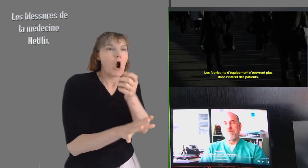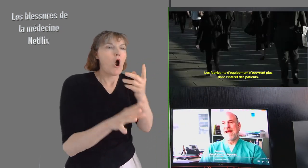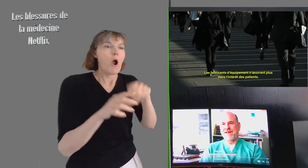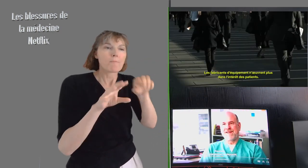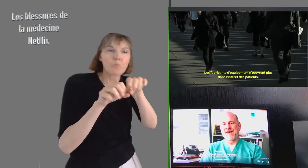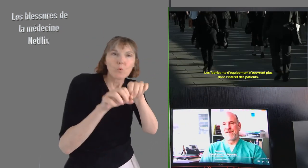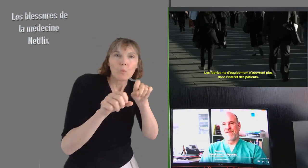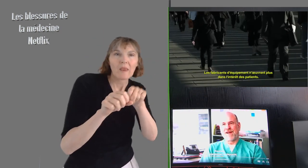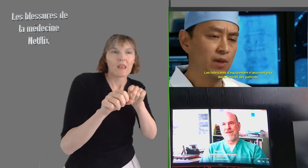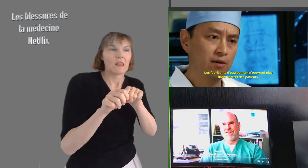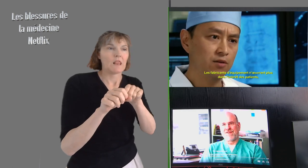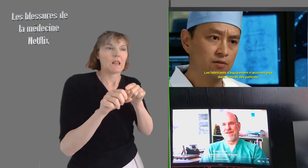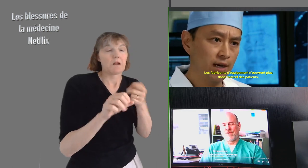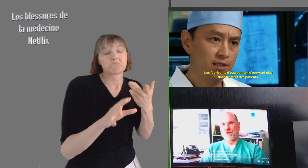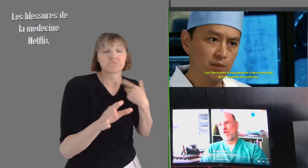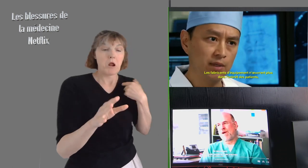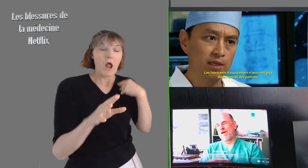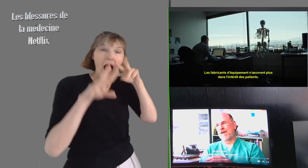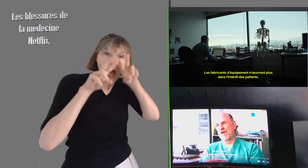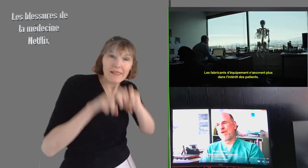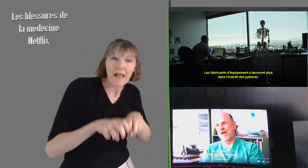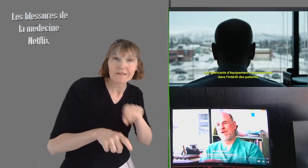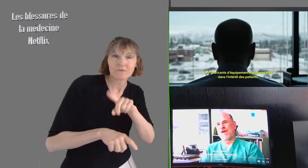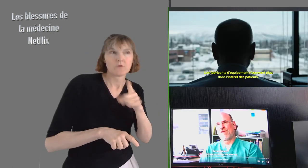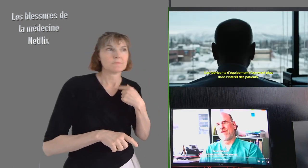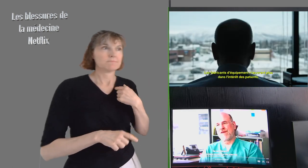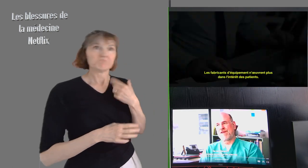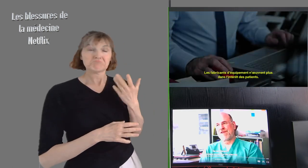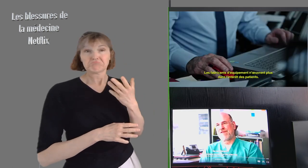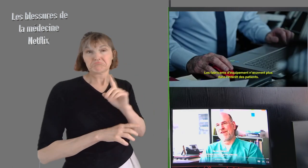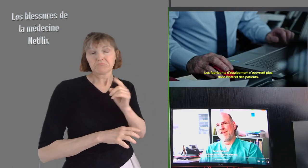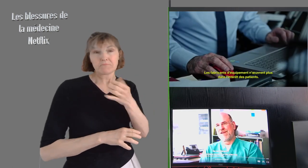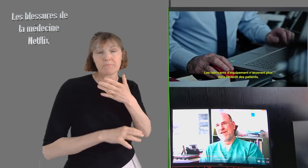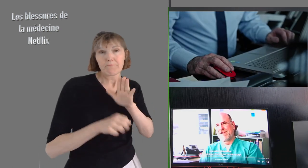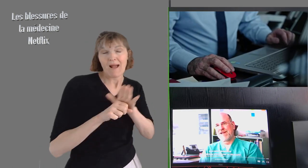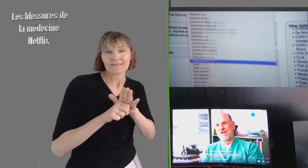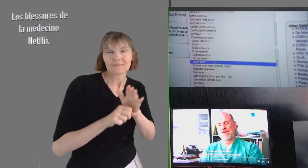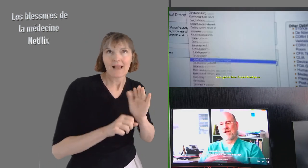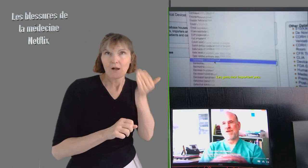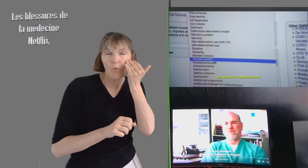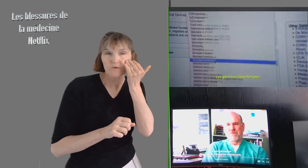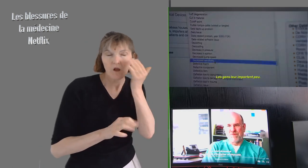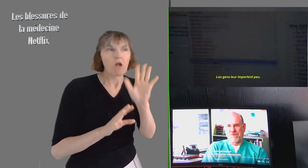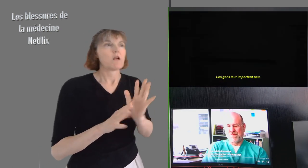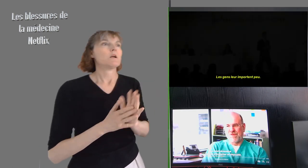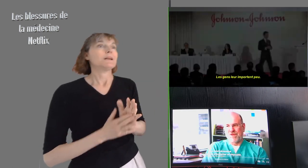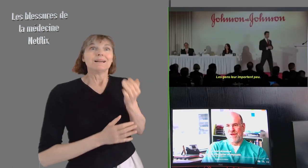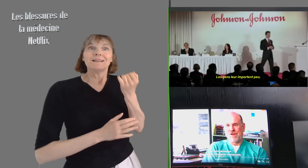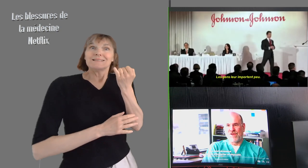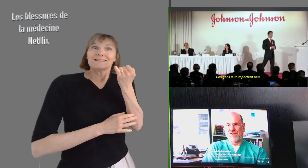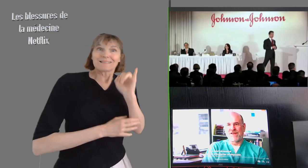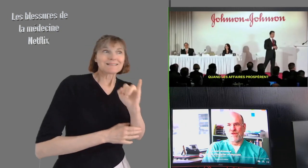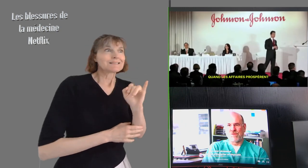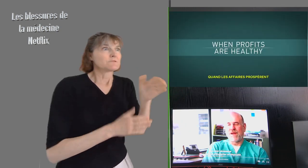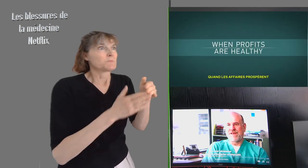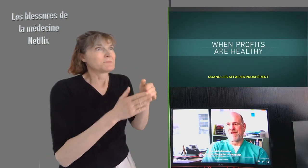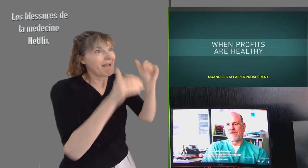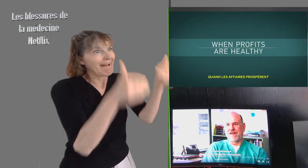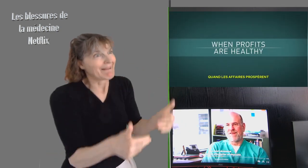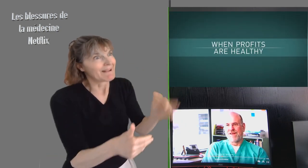Cependant, si on leur demande d'arrêter de les utiliser, ils demandent des tonnes de preuves. Ce qu'ils ne demandent pas au départ, c'est